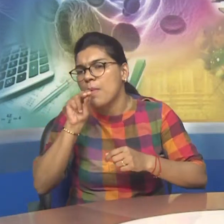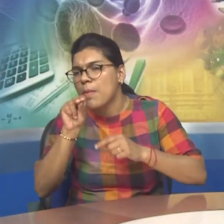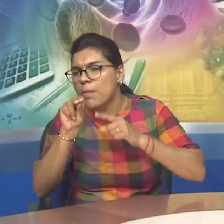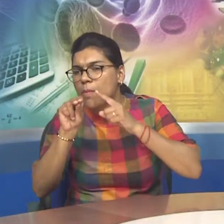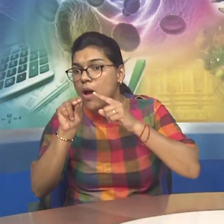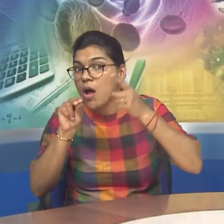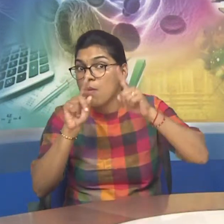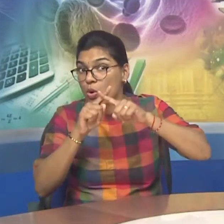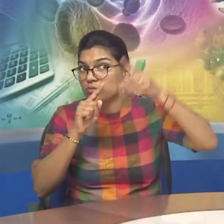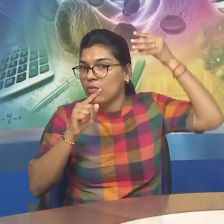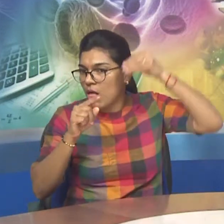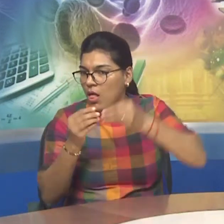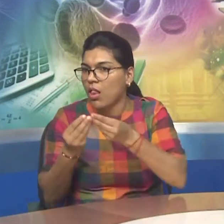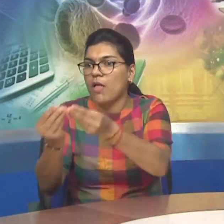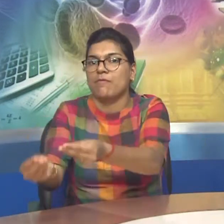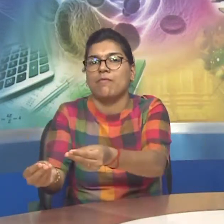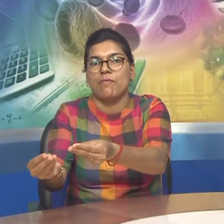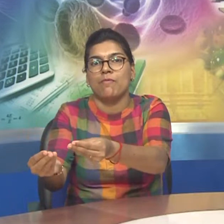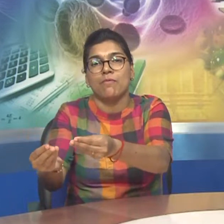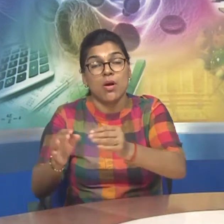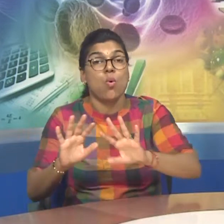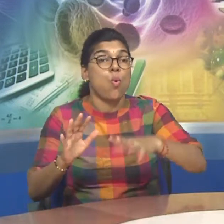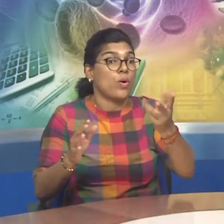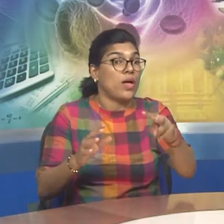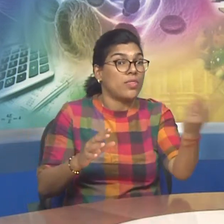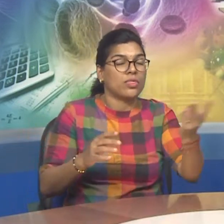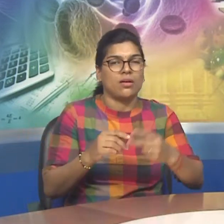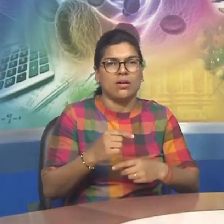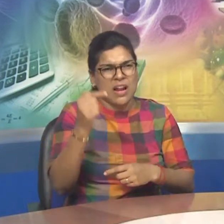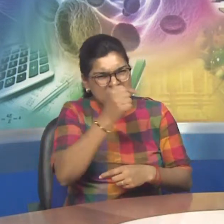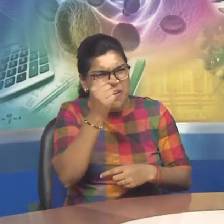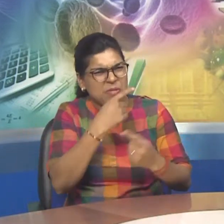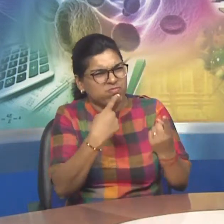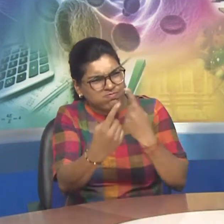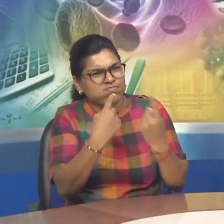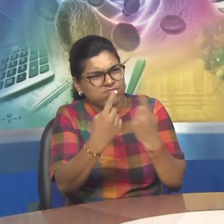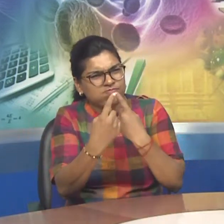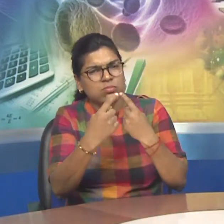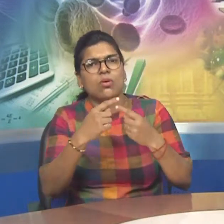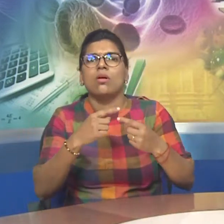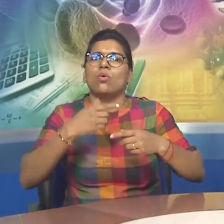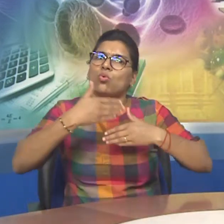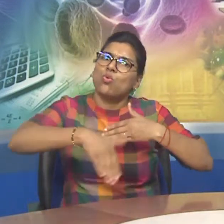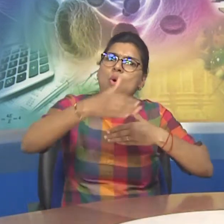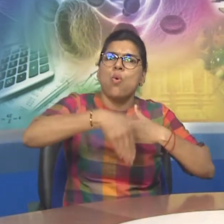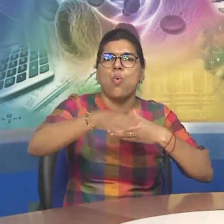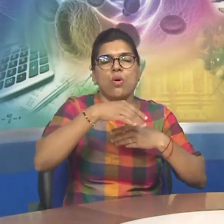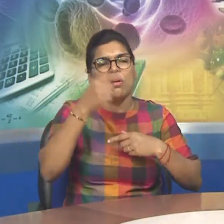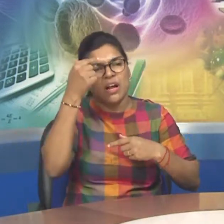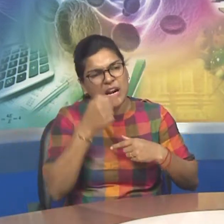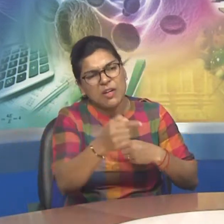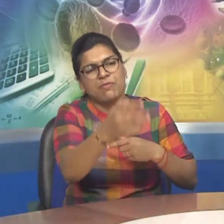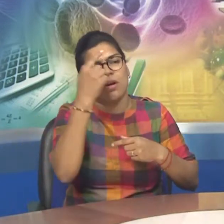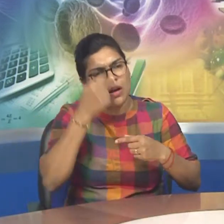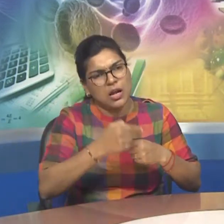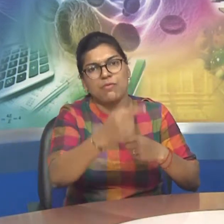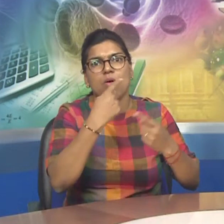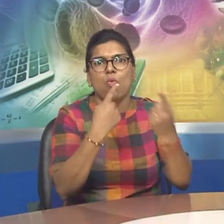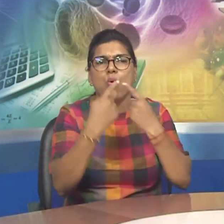Because if our thoughts are positive, then automatically after a continuous